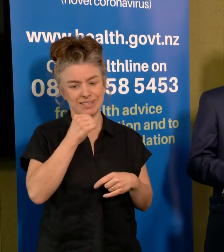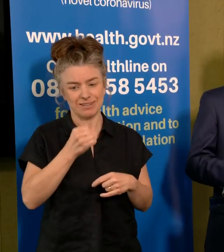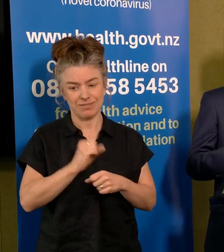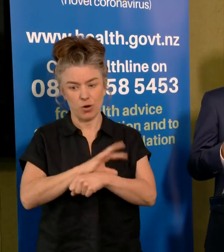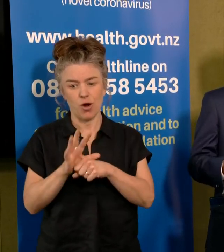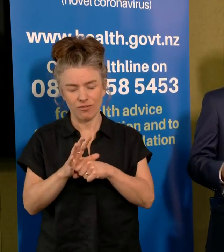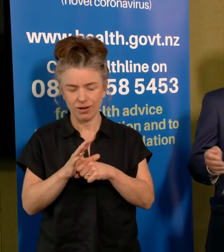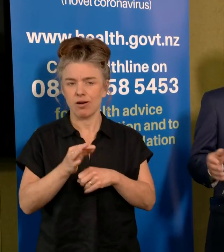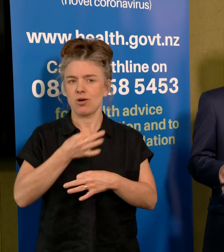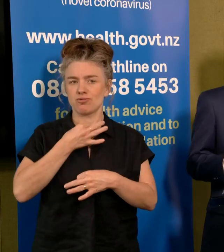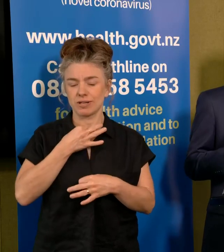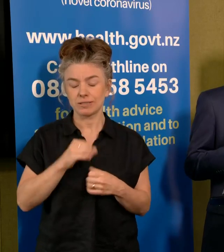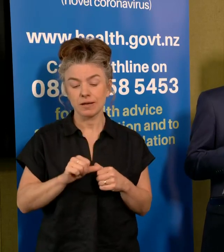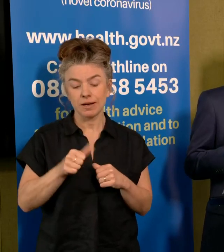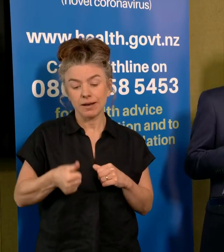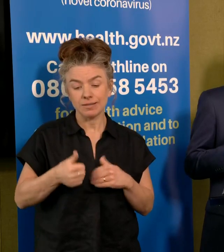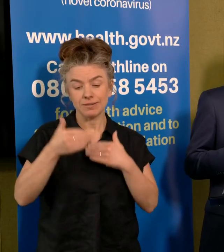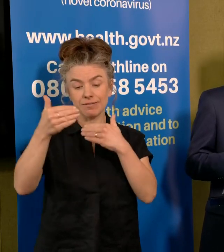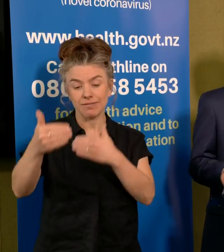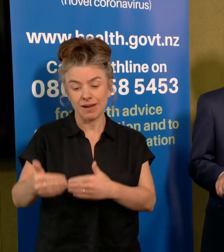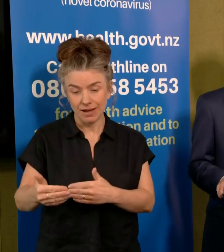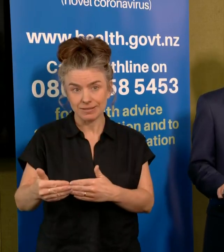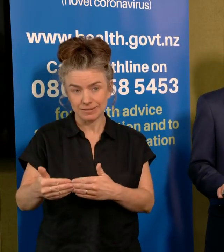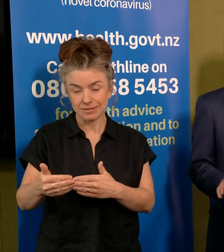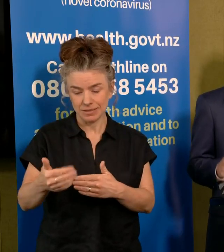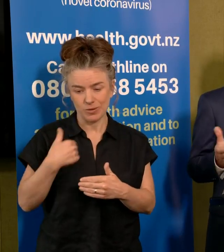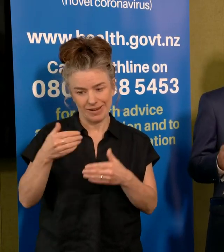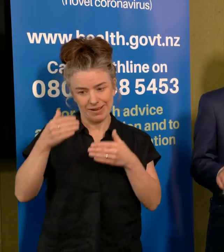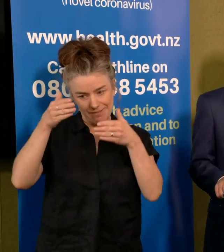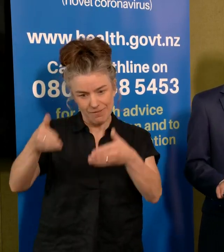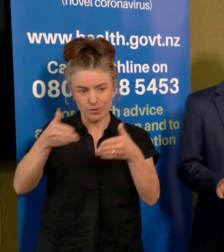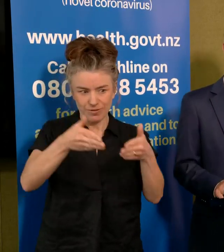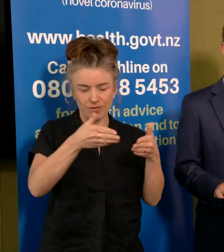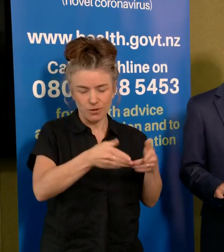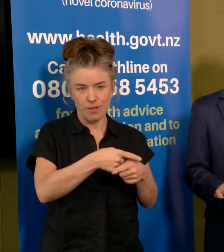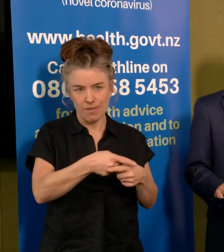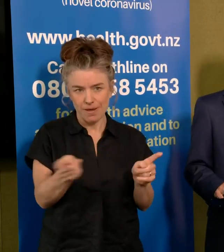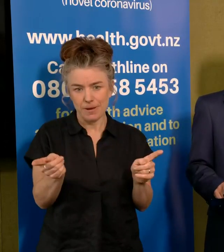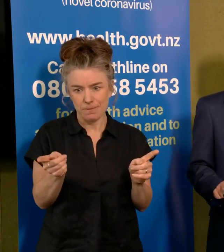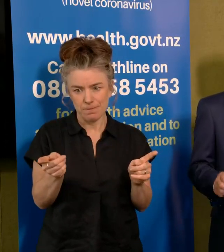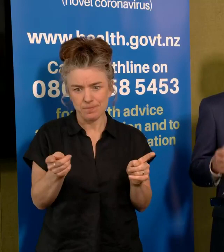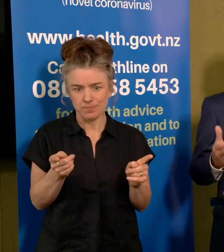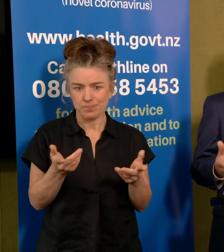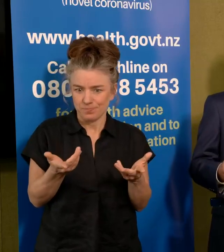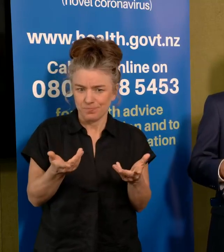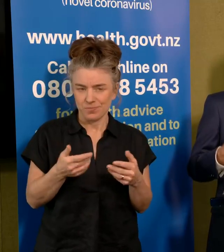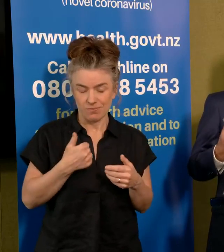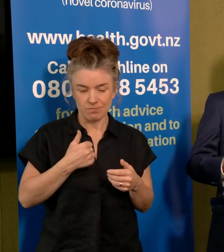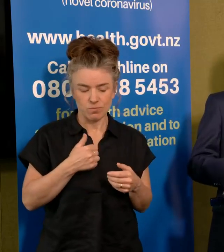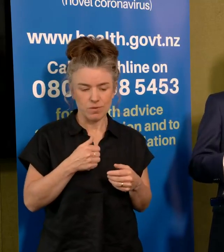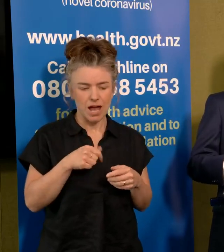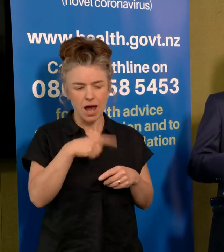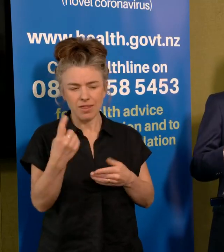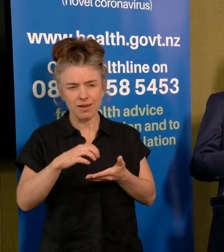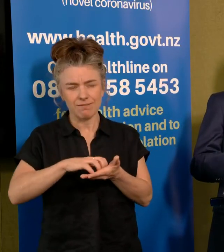we move into the next phases, they're a real focus for planning, as are other vulnerable communities, for example,